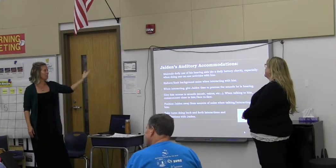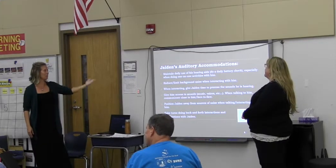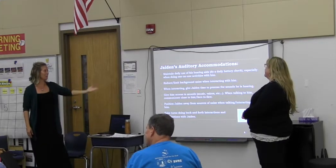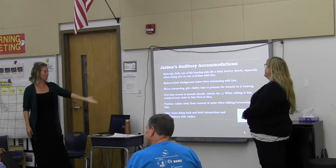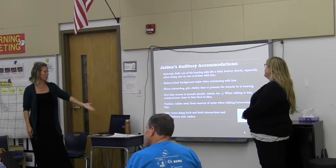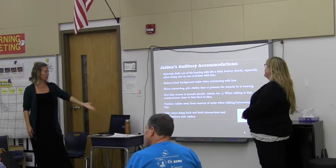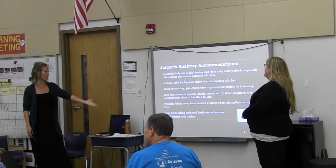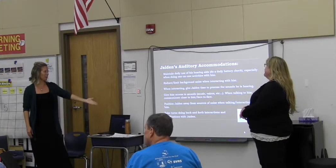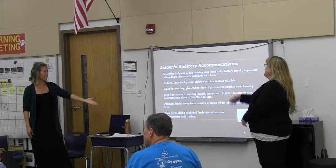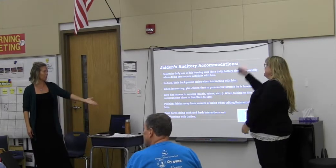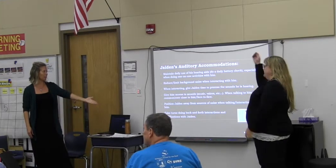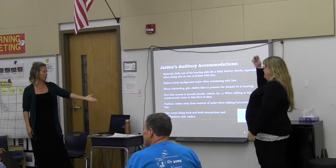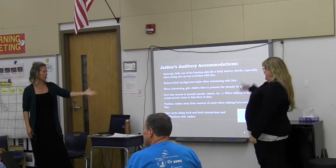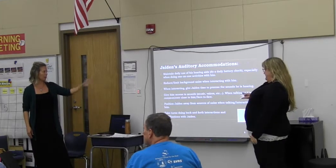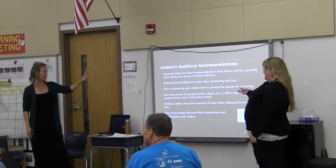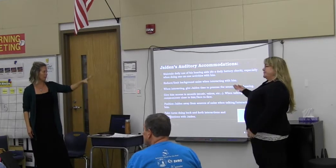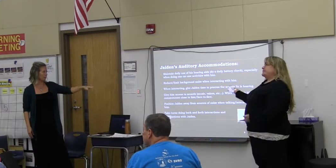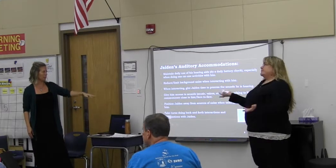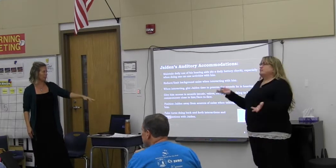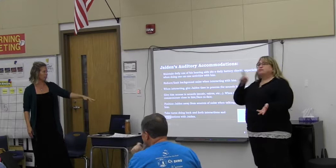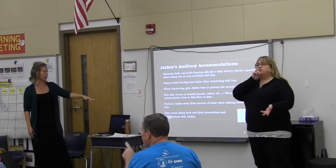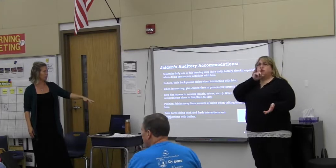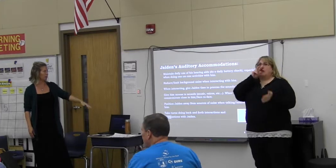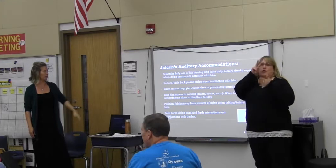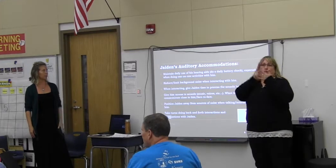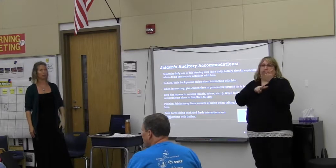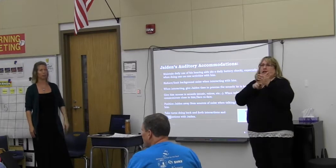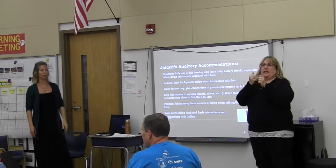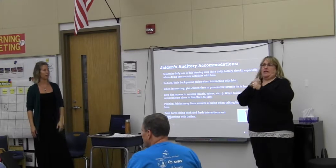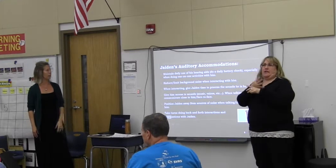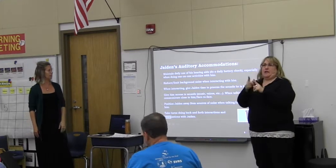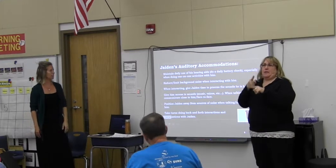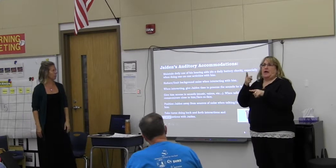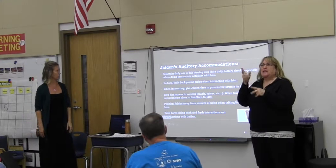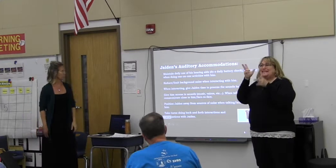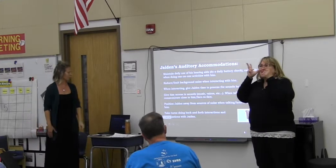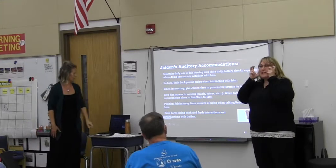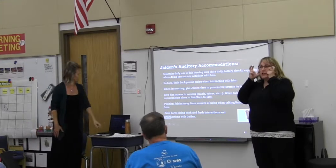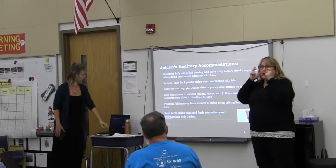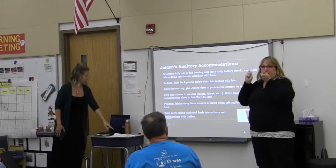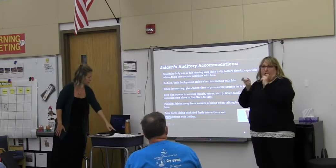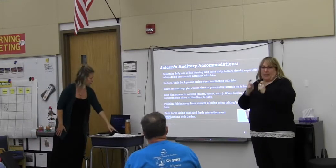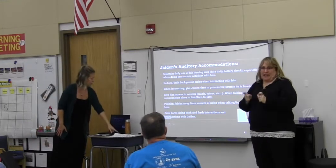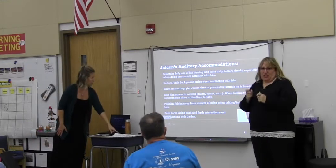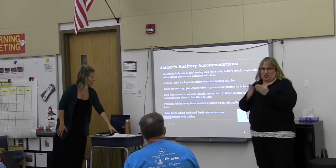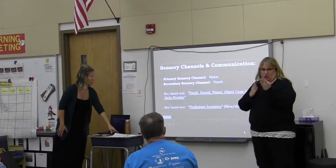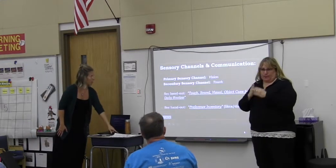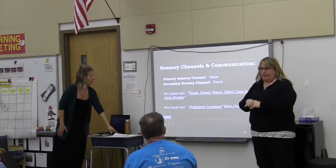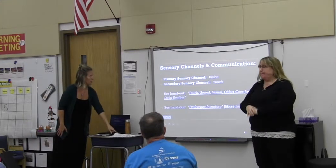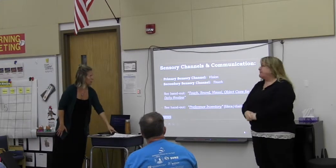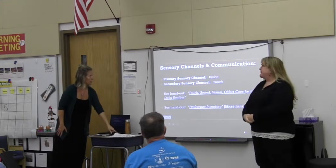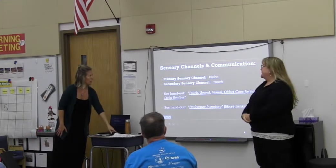His are pretty much very similar, so I'm not gonna go into all of his hearing accommodations.